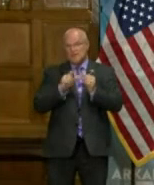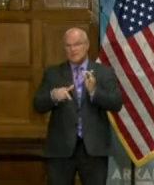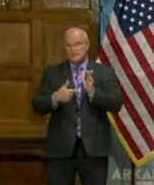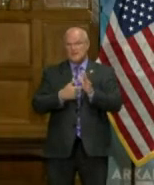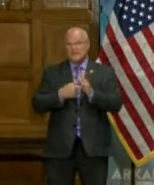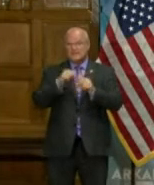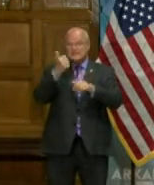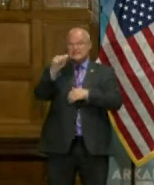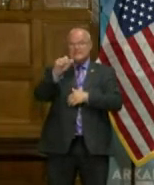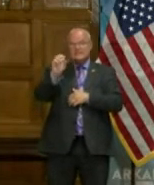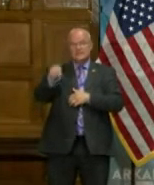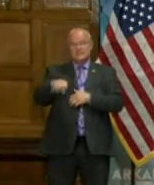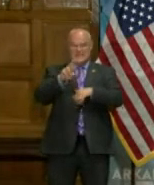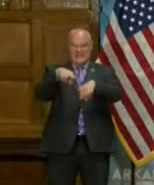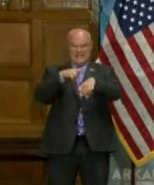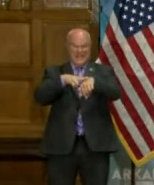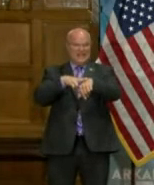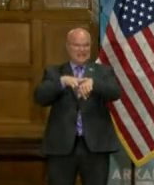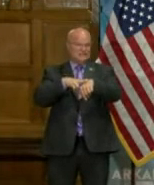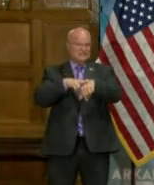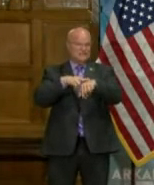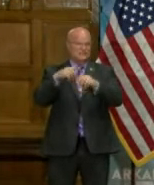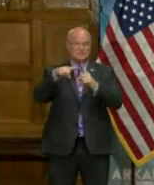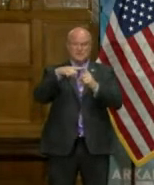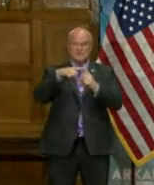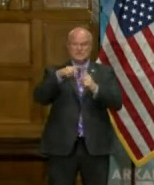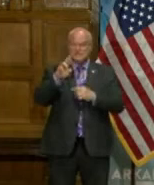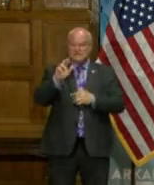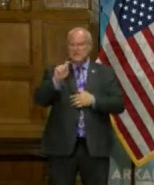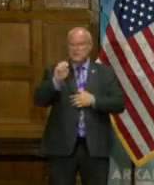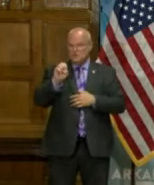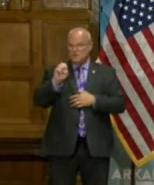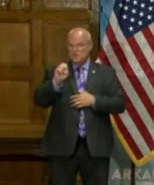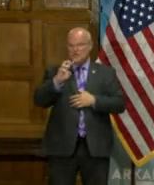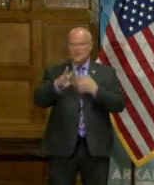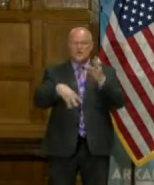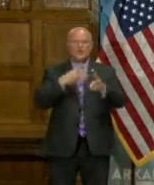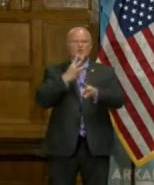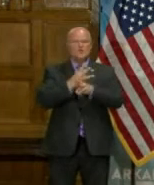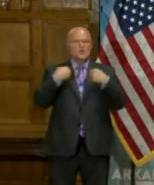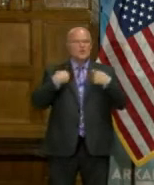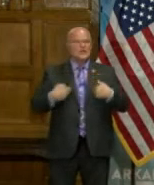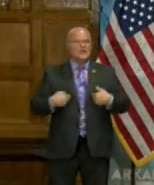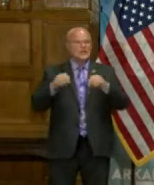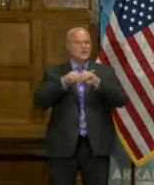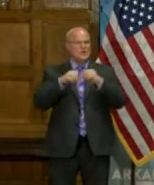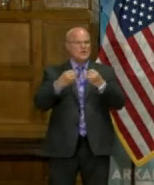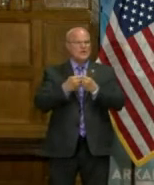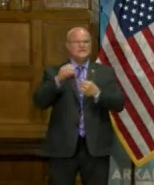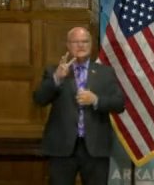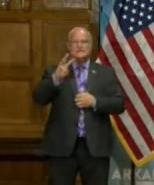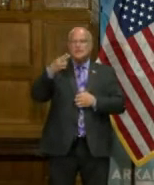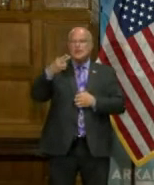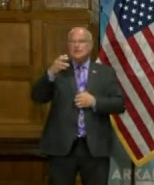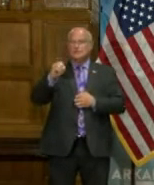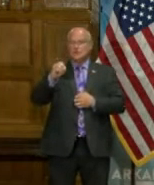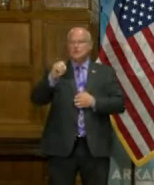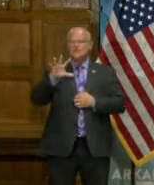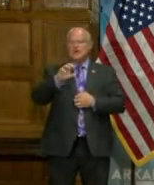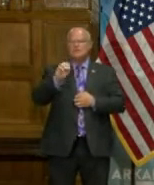this, 10% national, I think World Health Organization talks about a 5% positivity